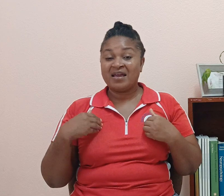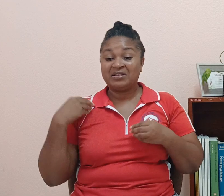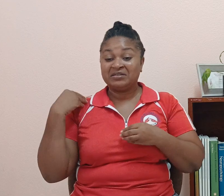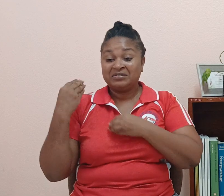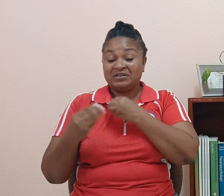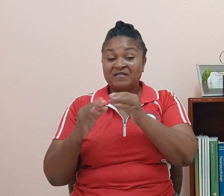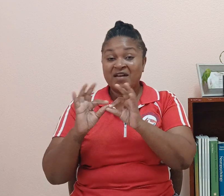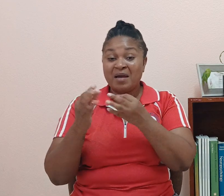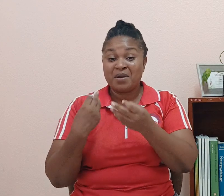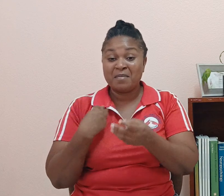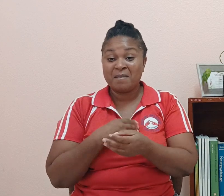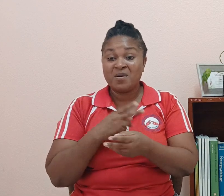Messiah.